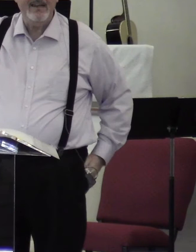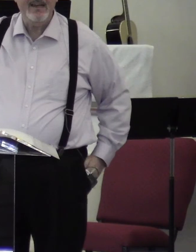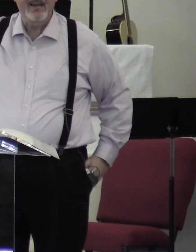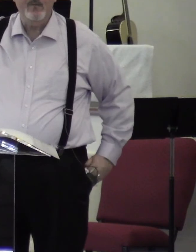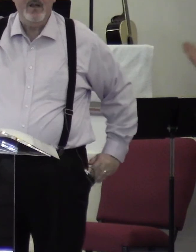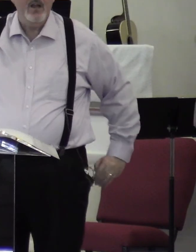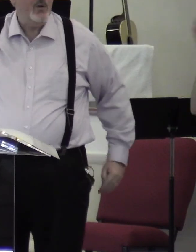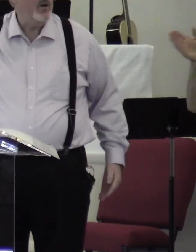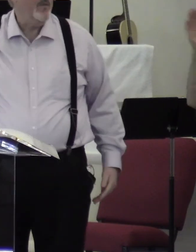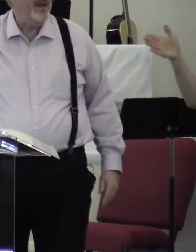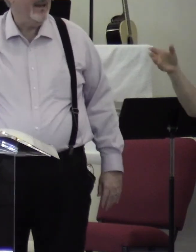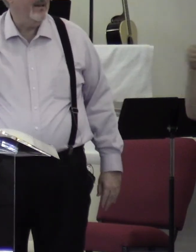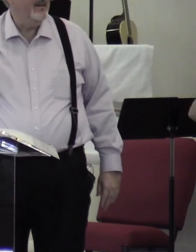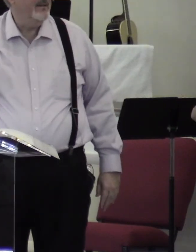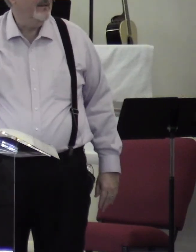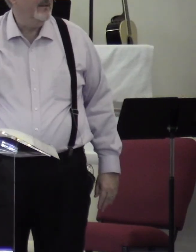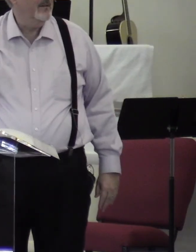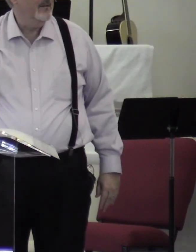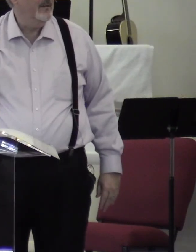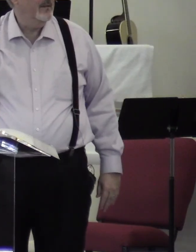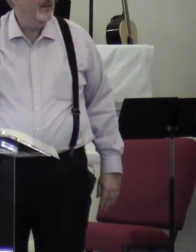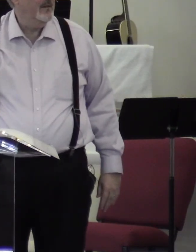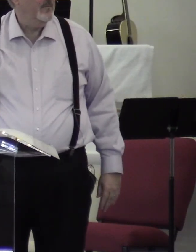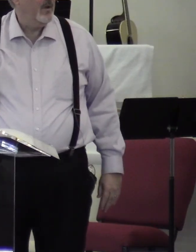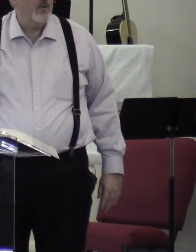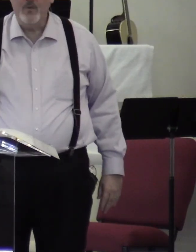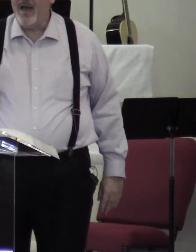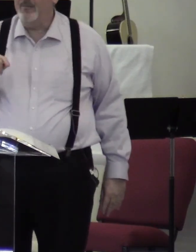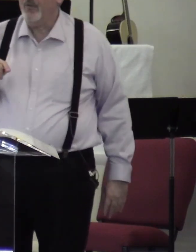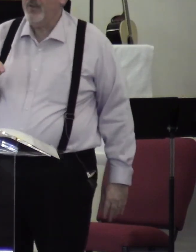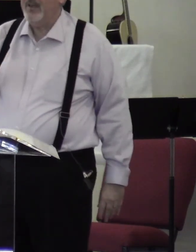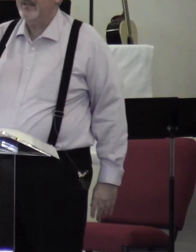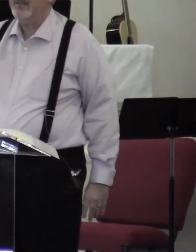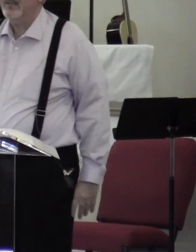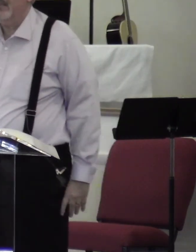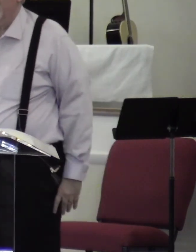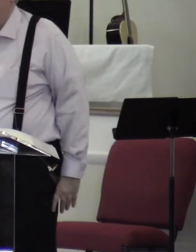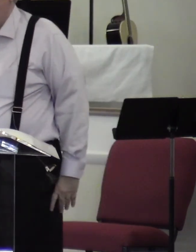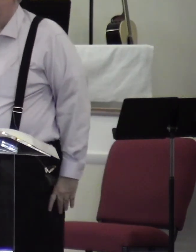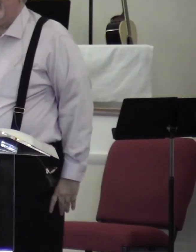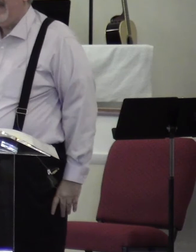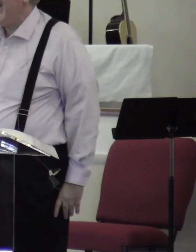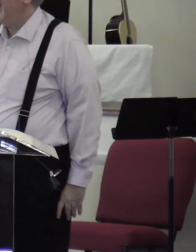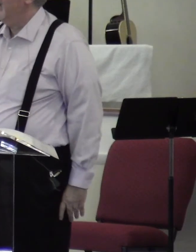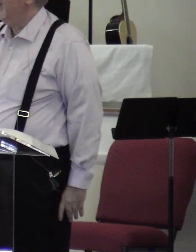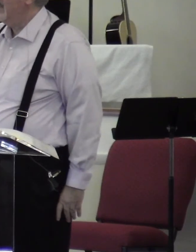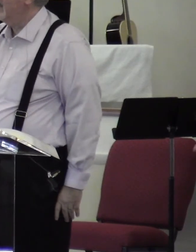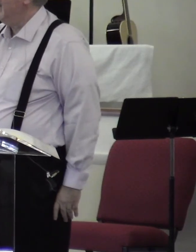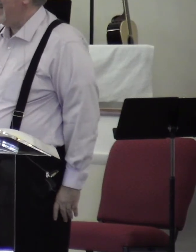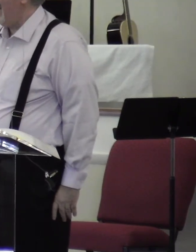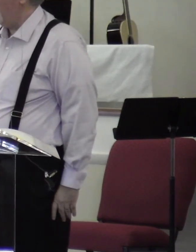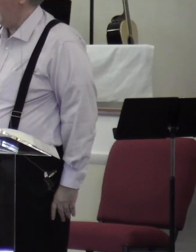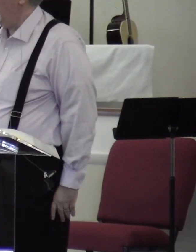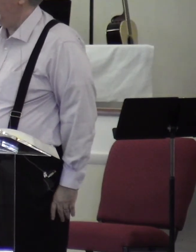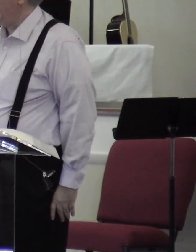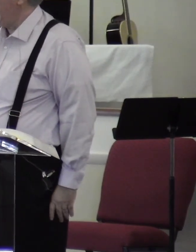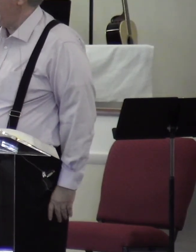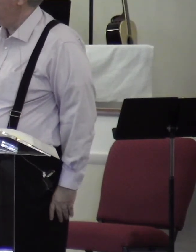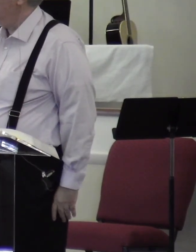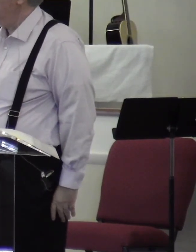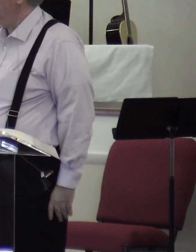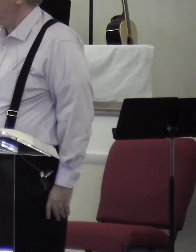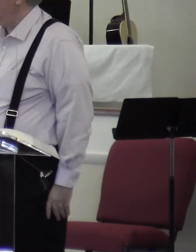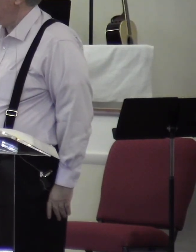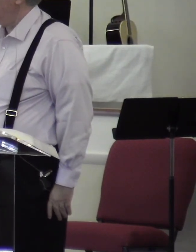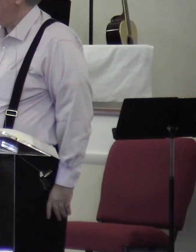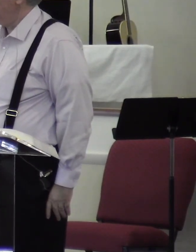to get into the kingdom, you ain't going to make it. Because the Bible says the kingdom is now. The